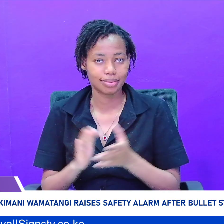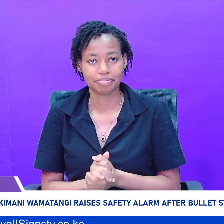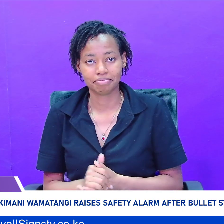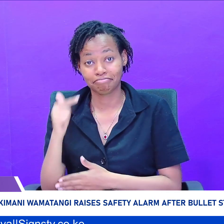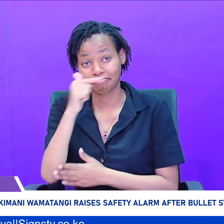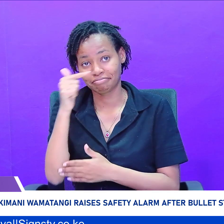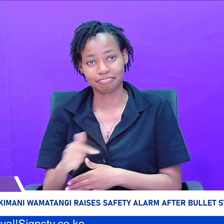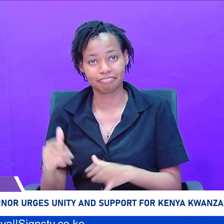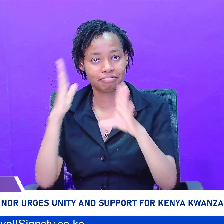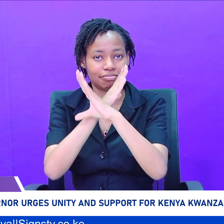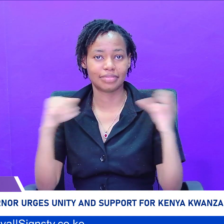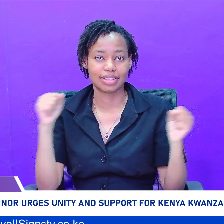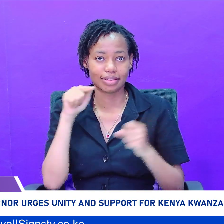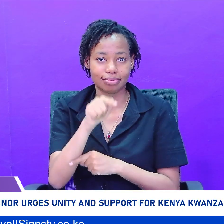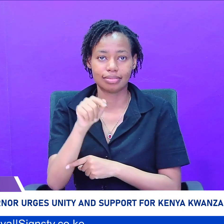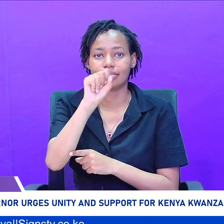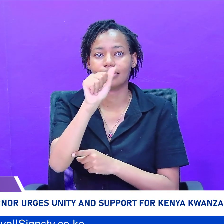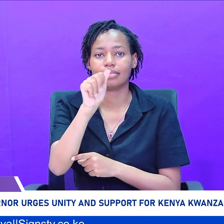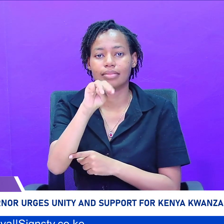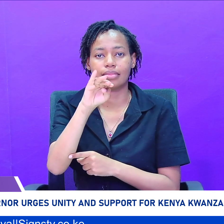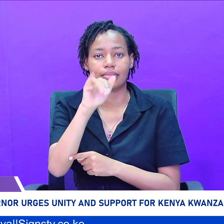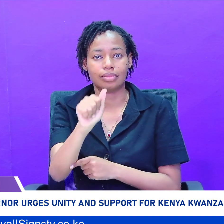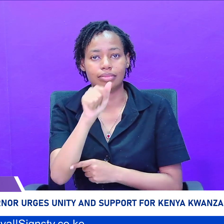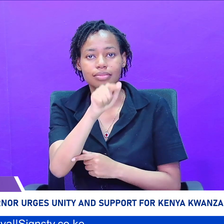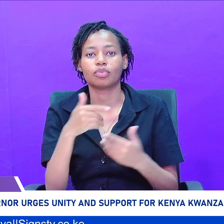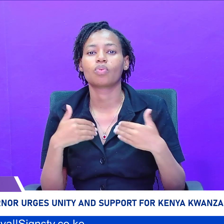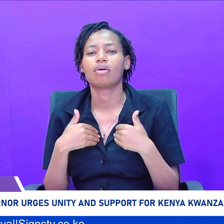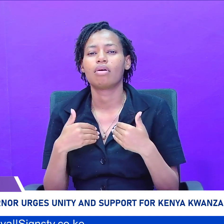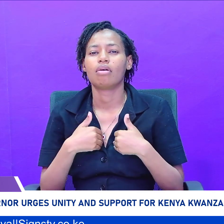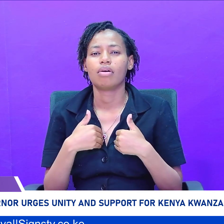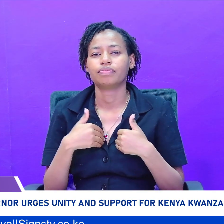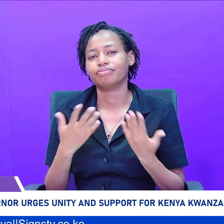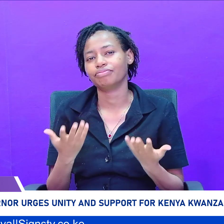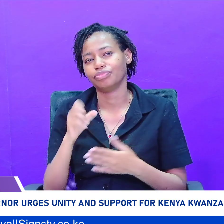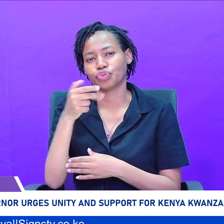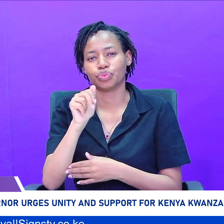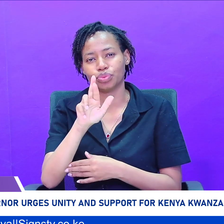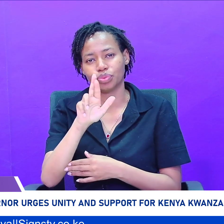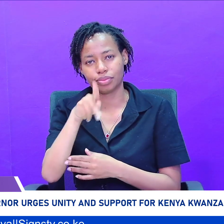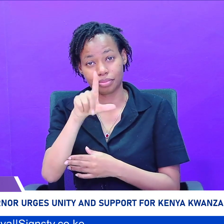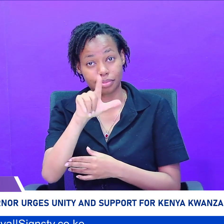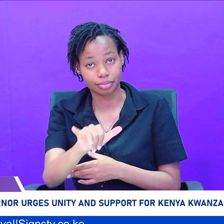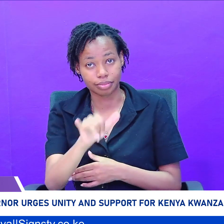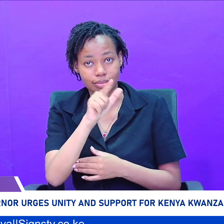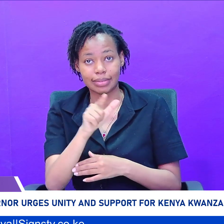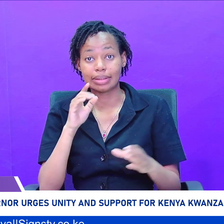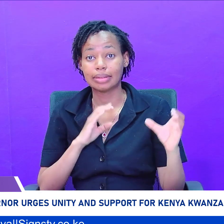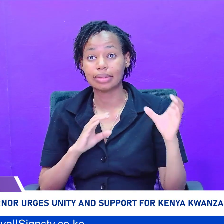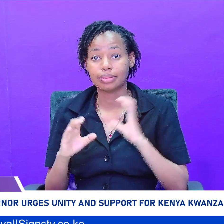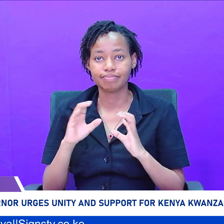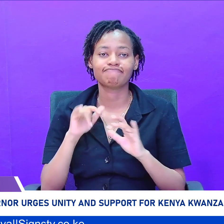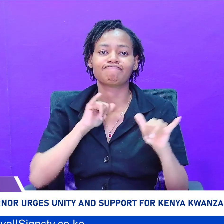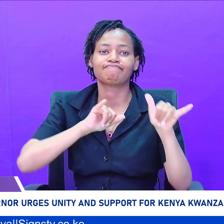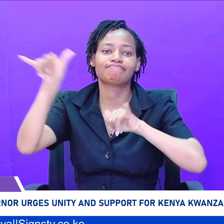On to our last news item. Tanzanian President Samia Suluhu Hassan has sharply